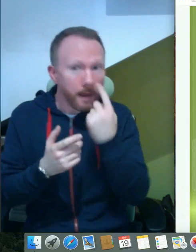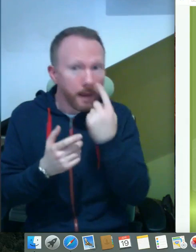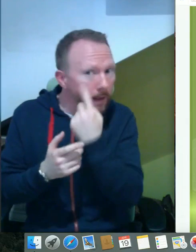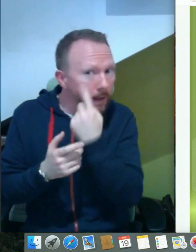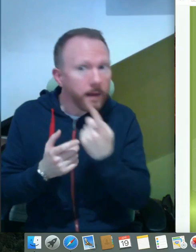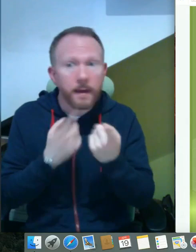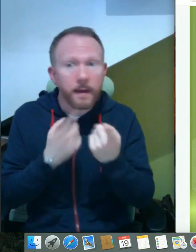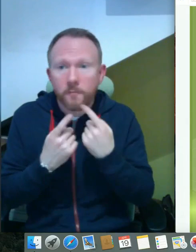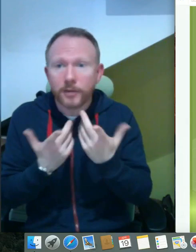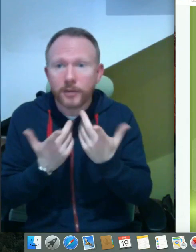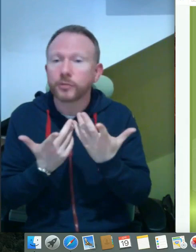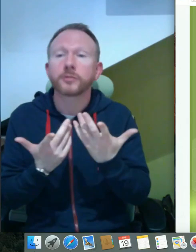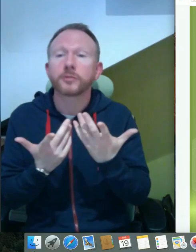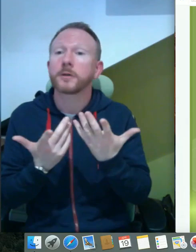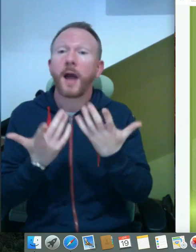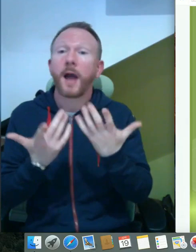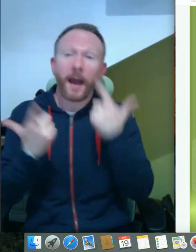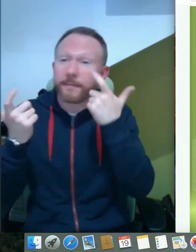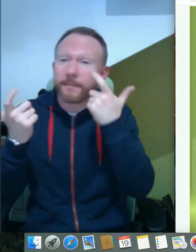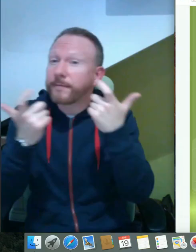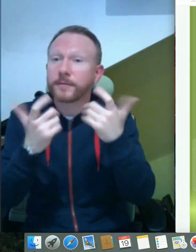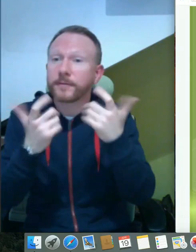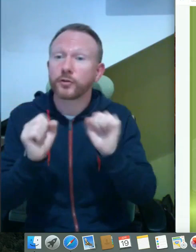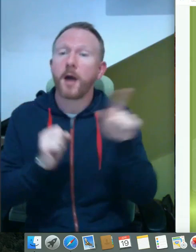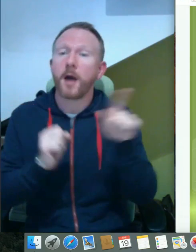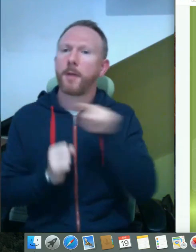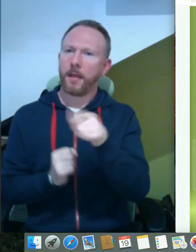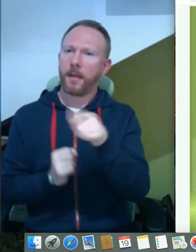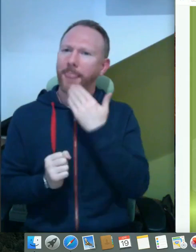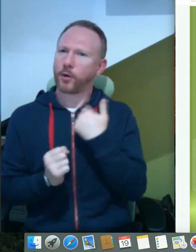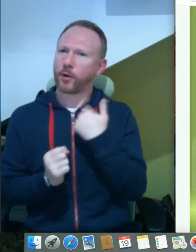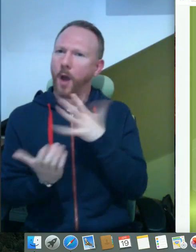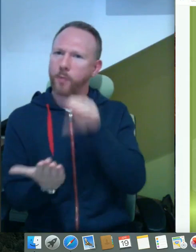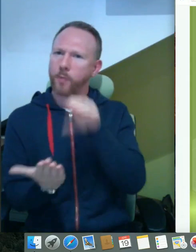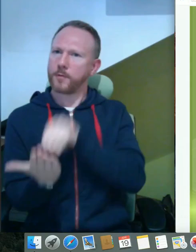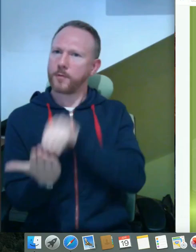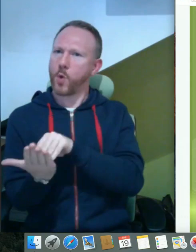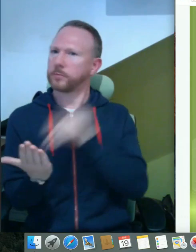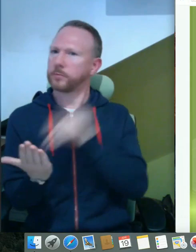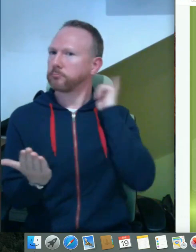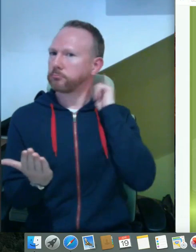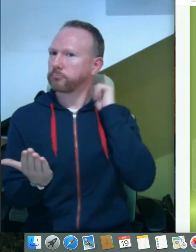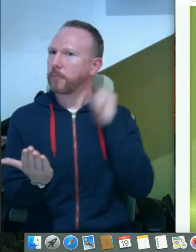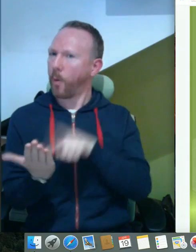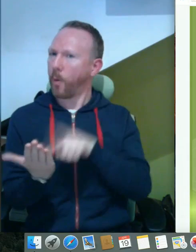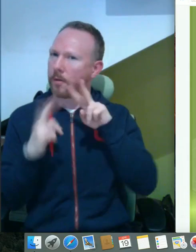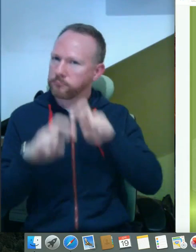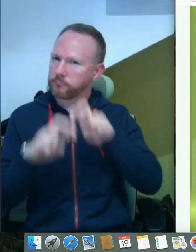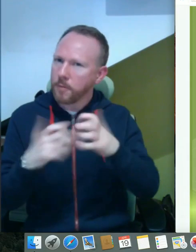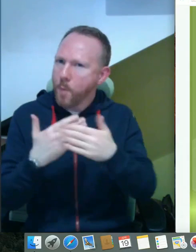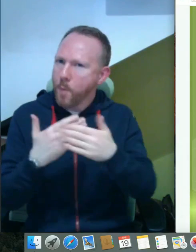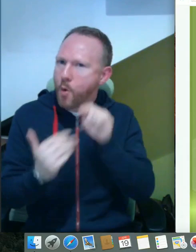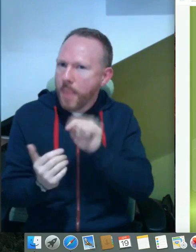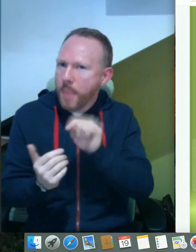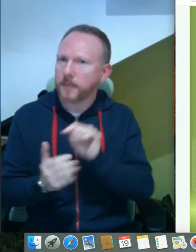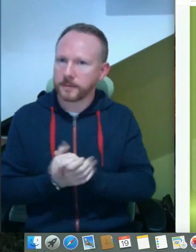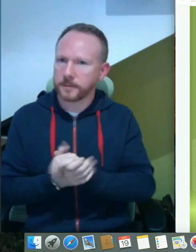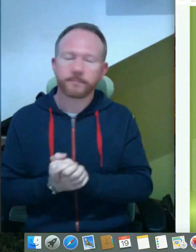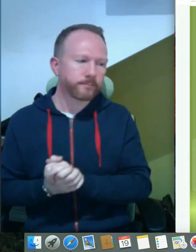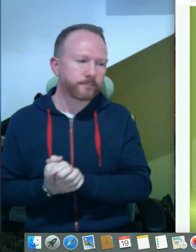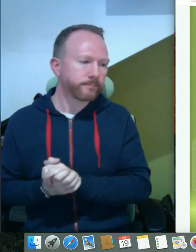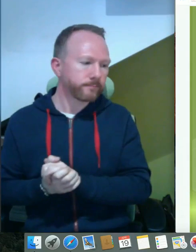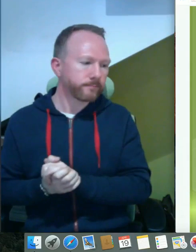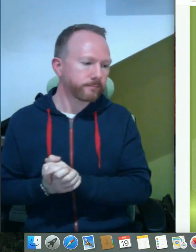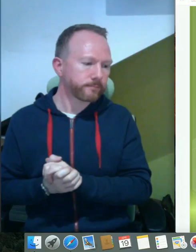done so far, but I'm going to make a note of that and get back onto that, because I think